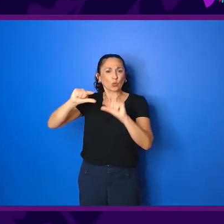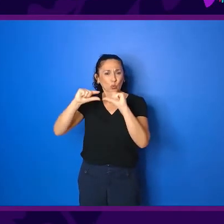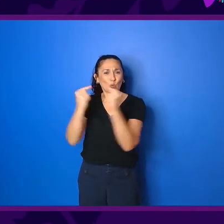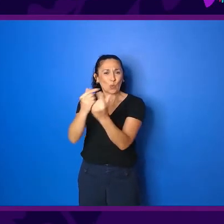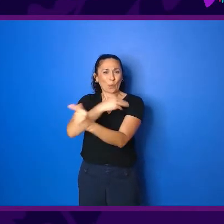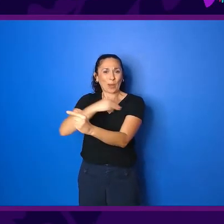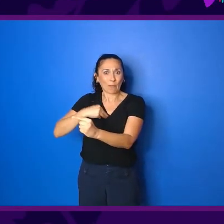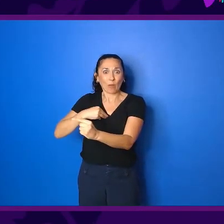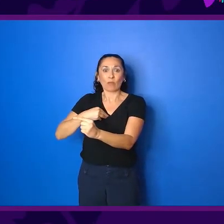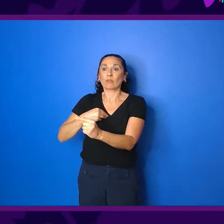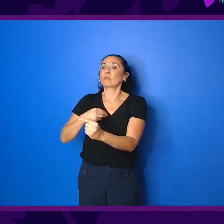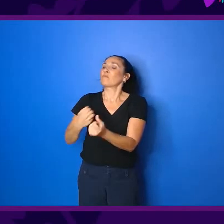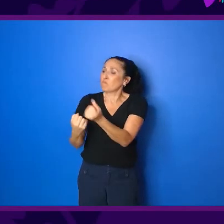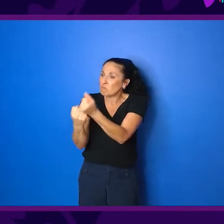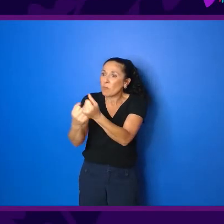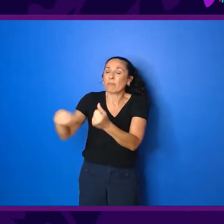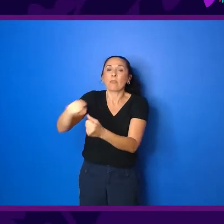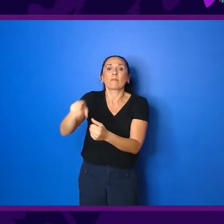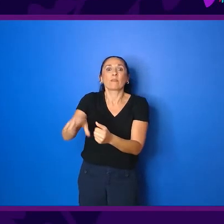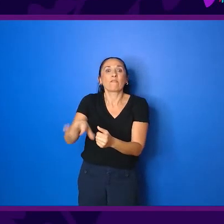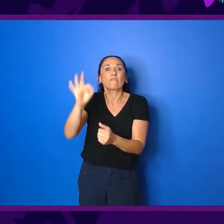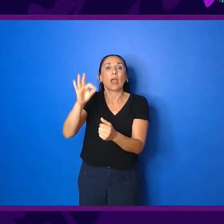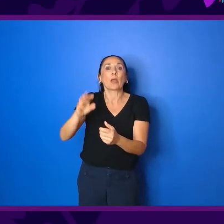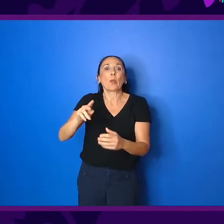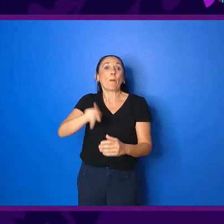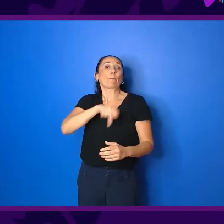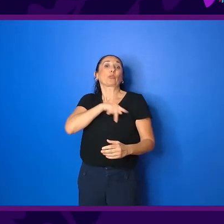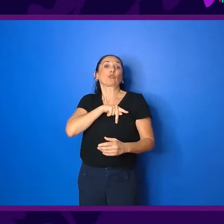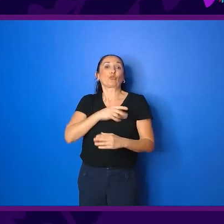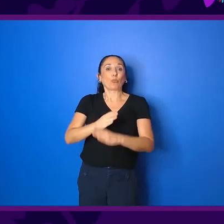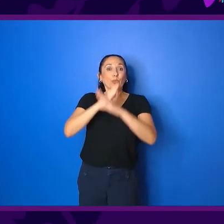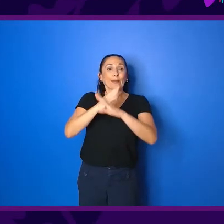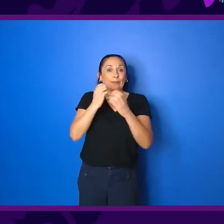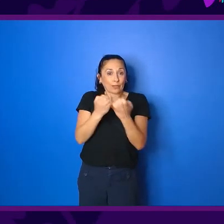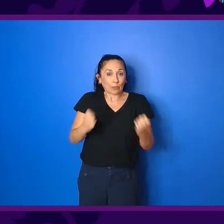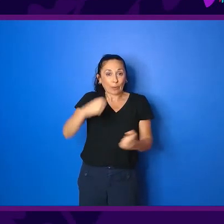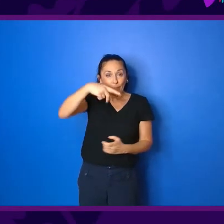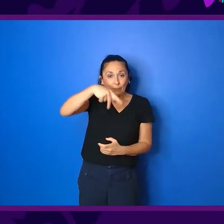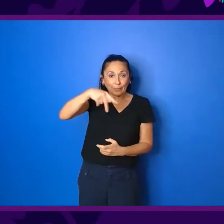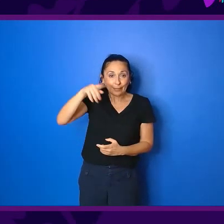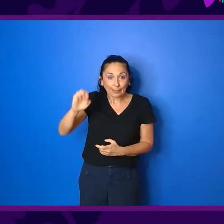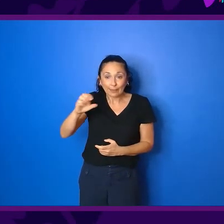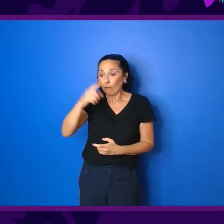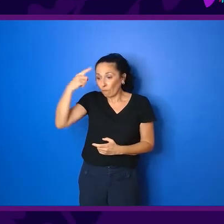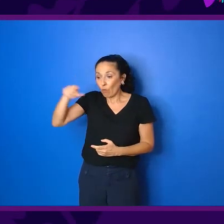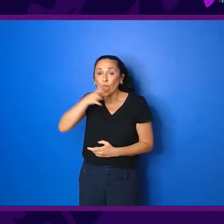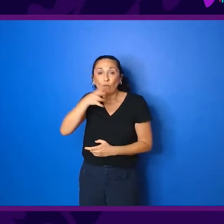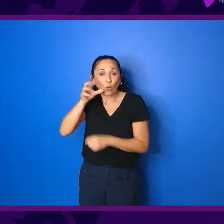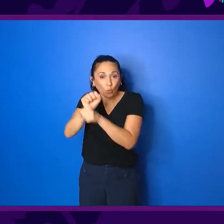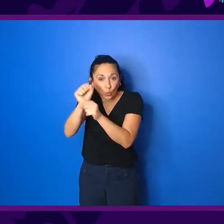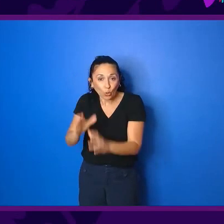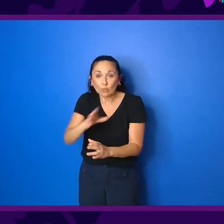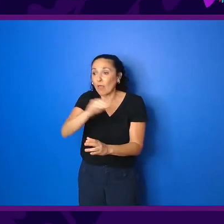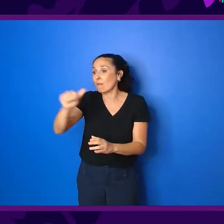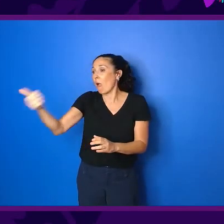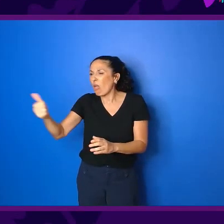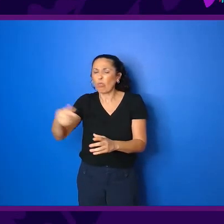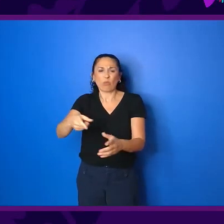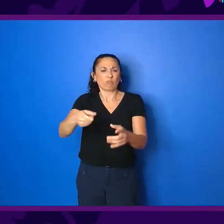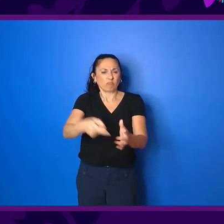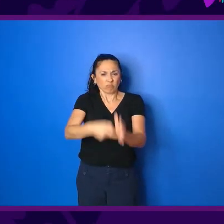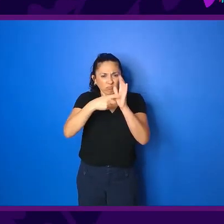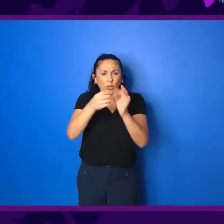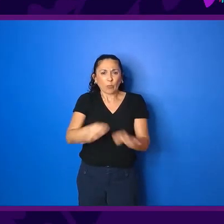provide protective personal equipment for farm workers and other essential workers. And although we are facing